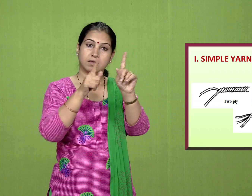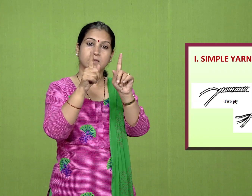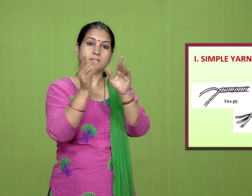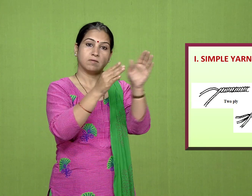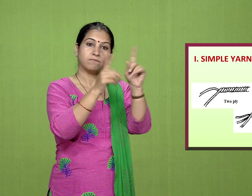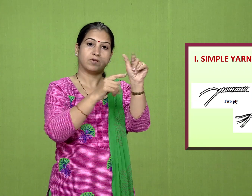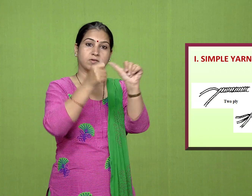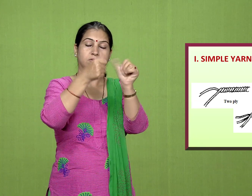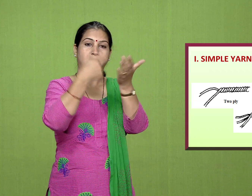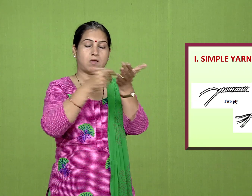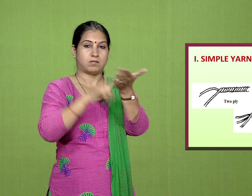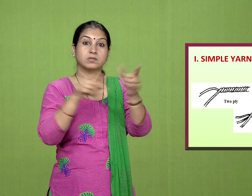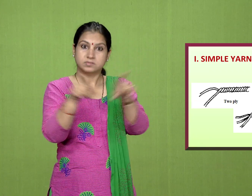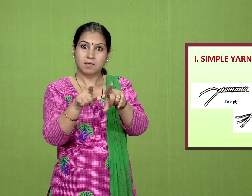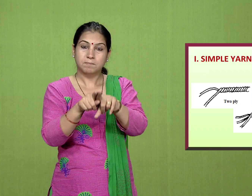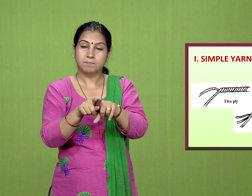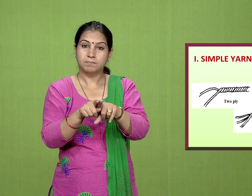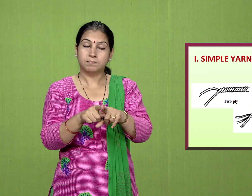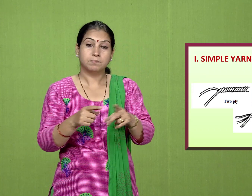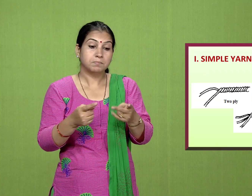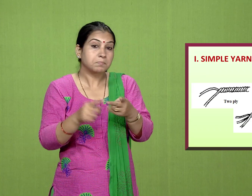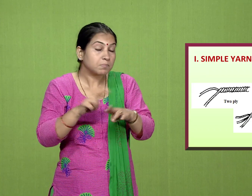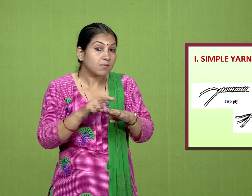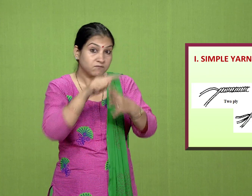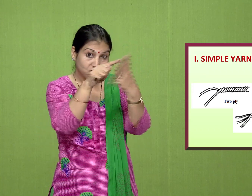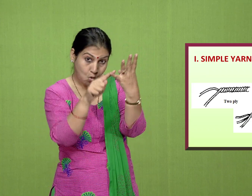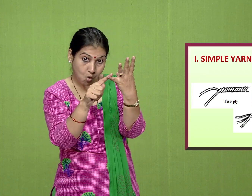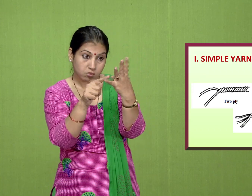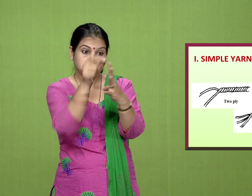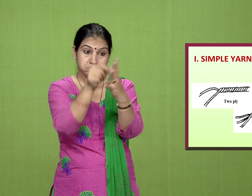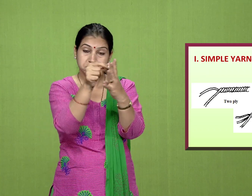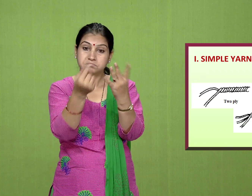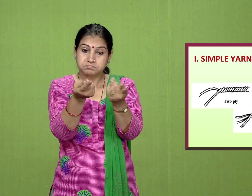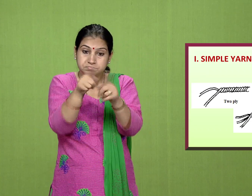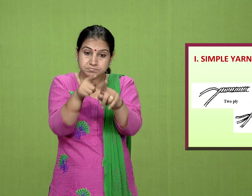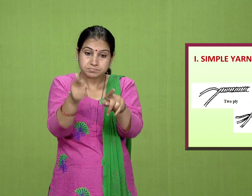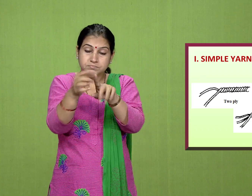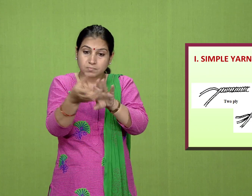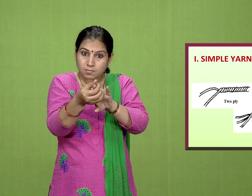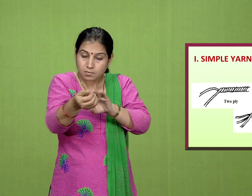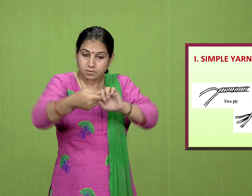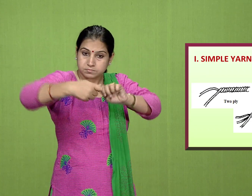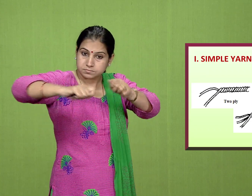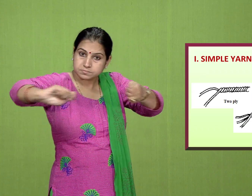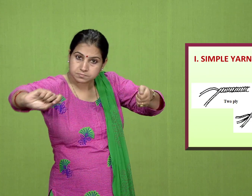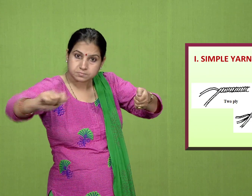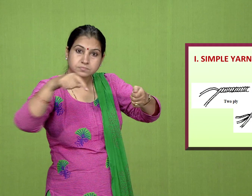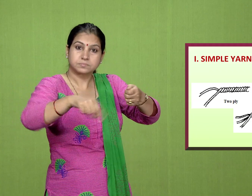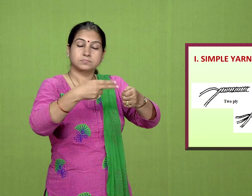And similarly, if there are 4 single yarns which have been twisted together to form a